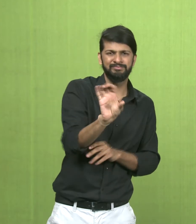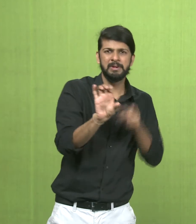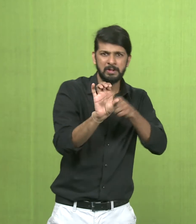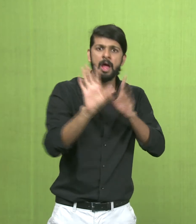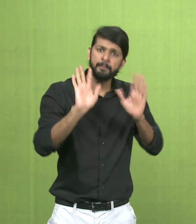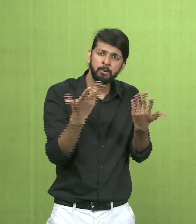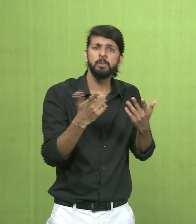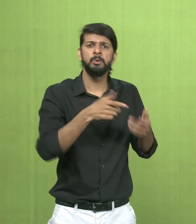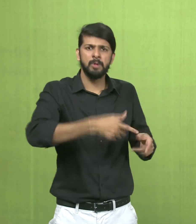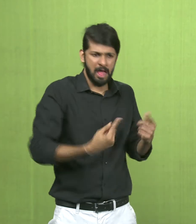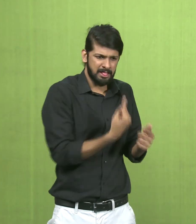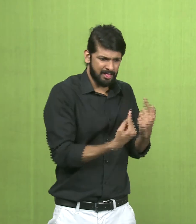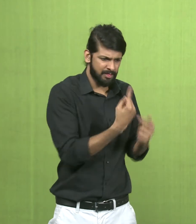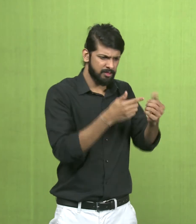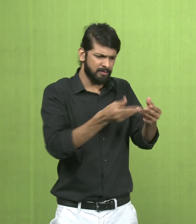or haldi,